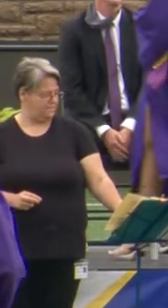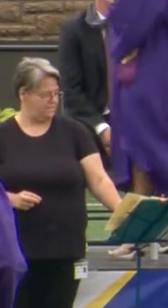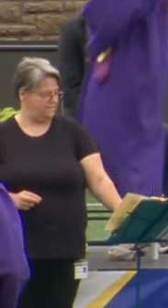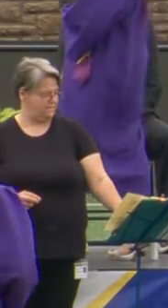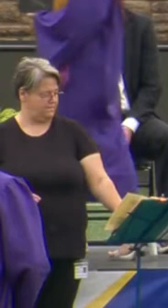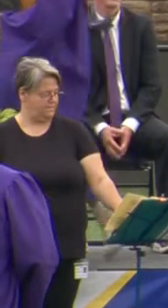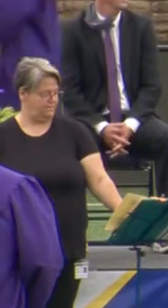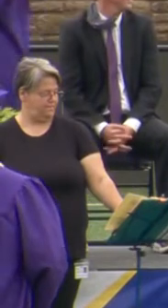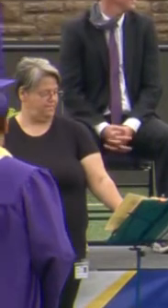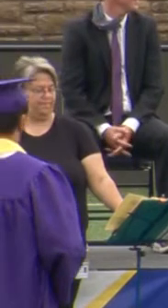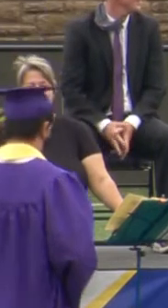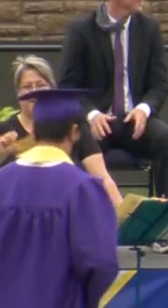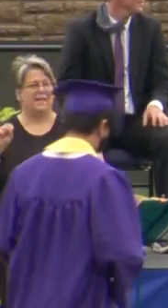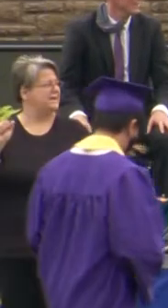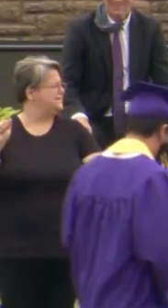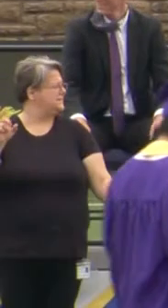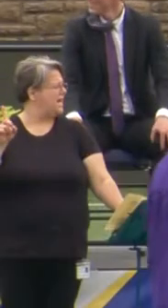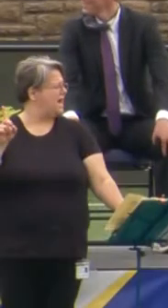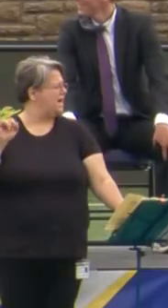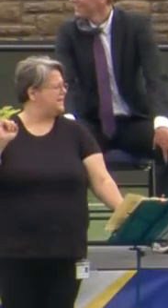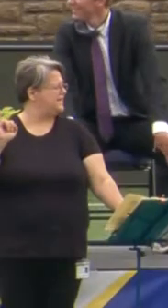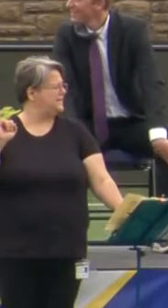Sadiq Wanyaka.